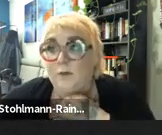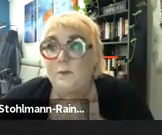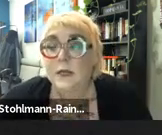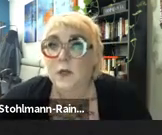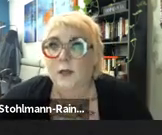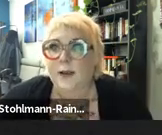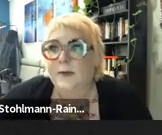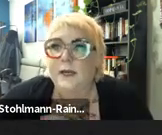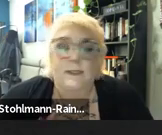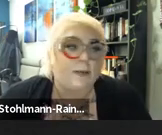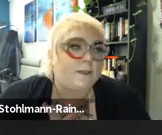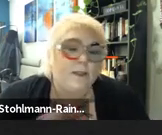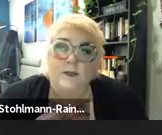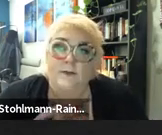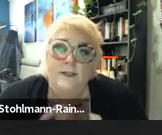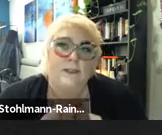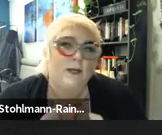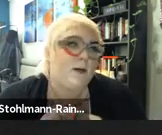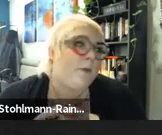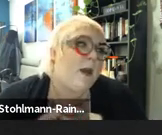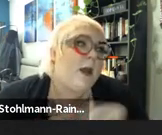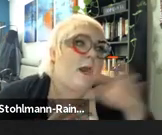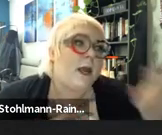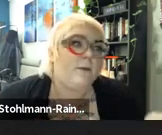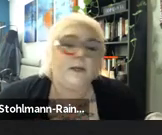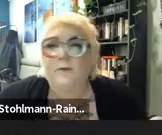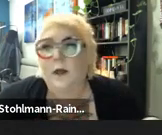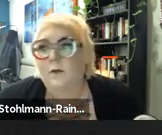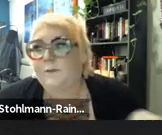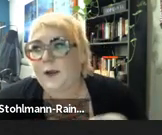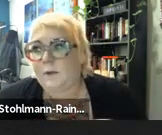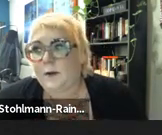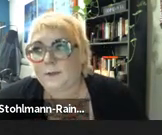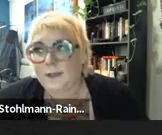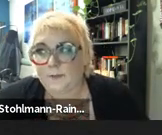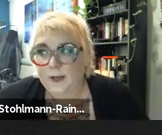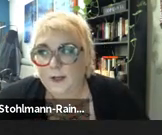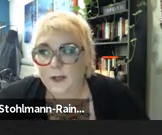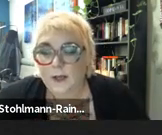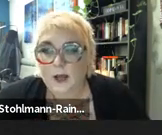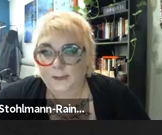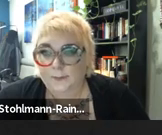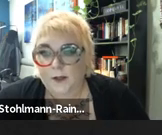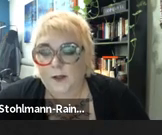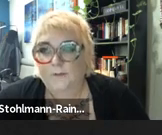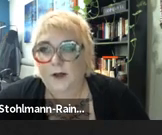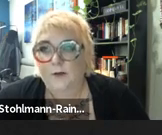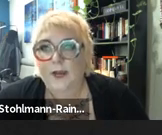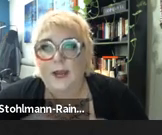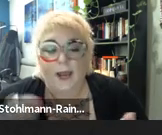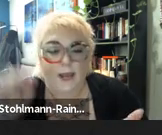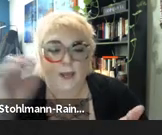because it can take a really long time to get into substance use services here and we do follow up for anyone who's leaving the hospital